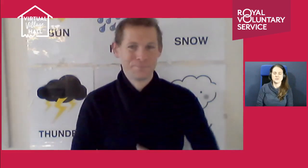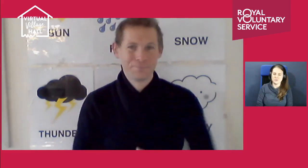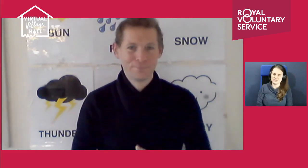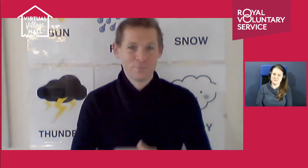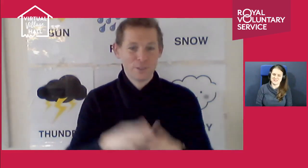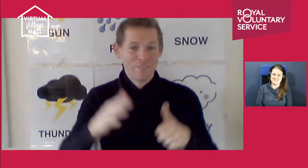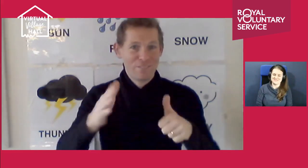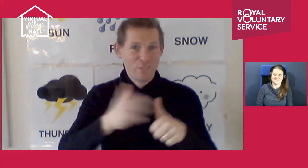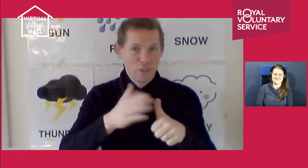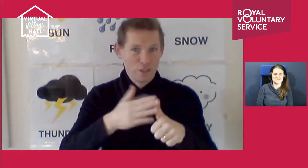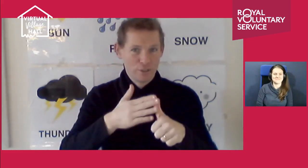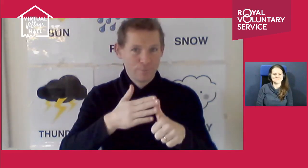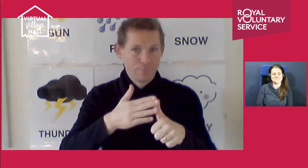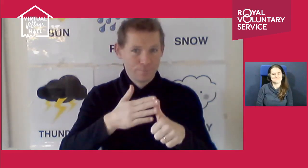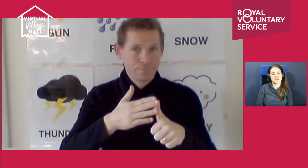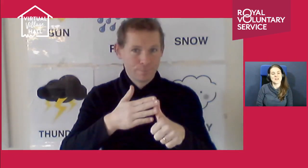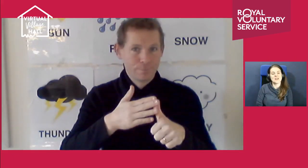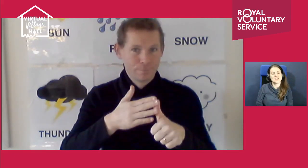I'll show you what I mean.